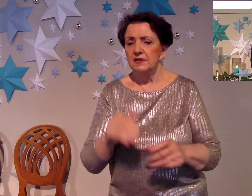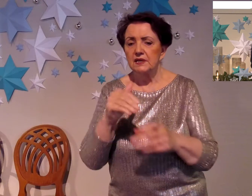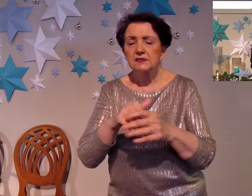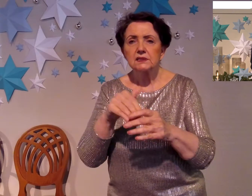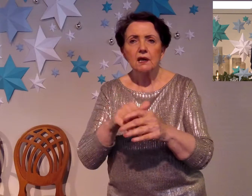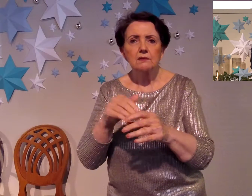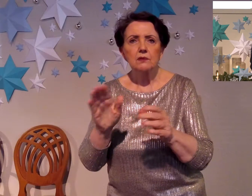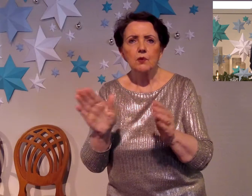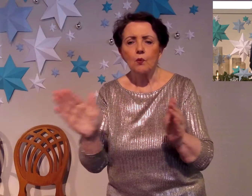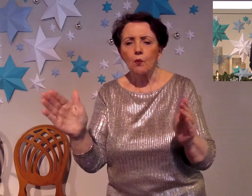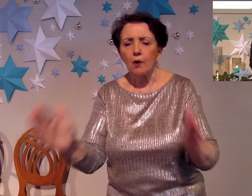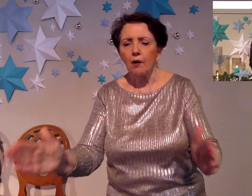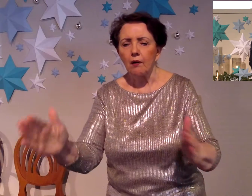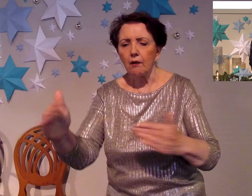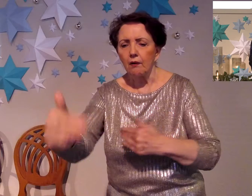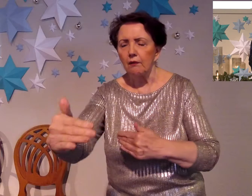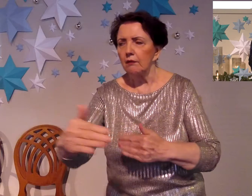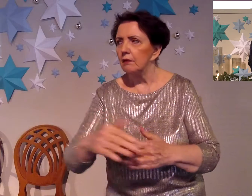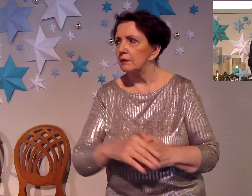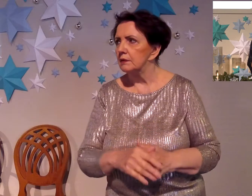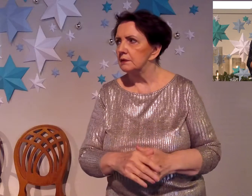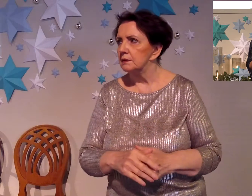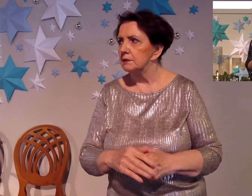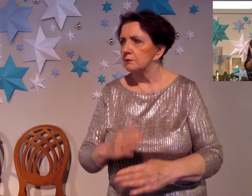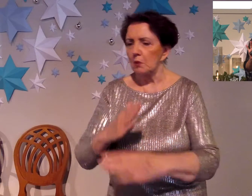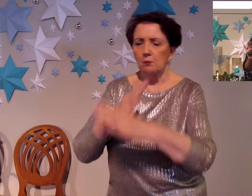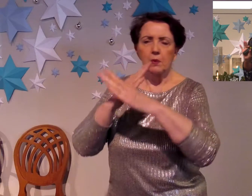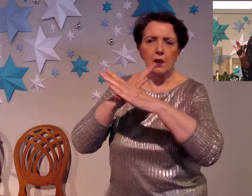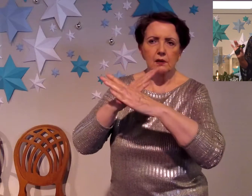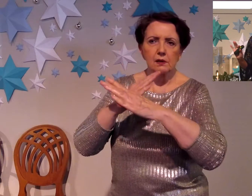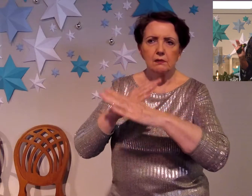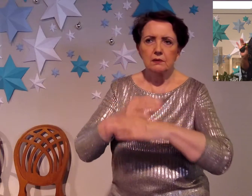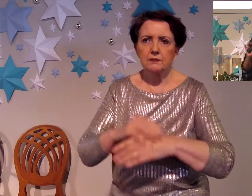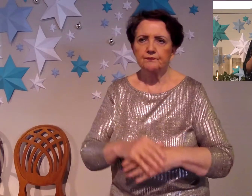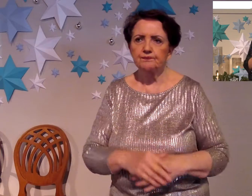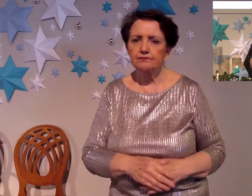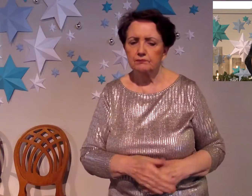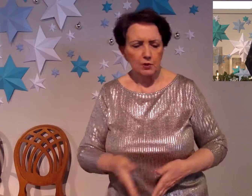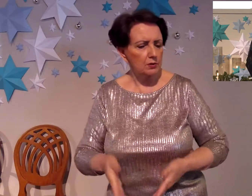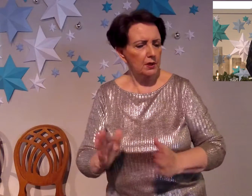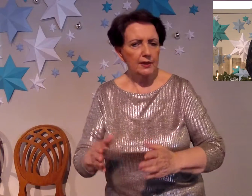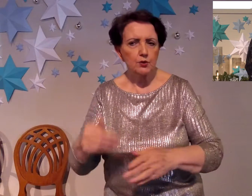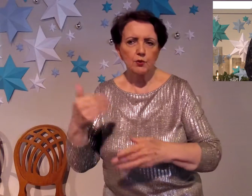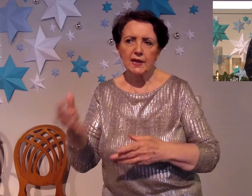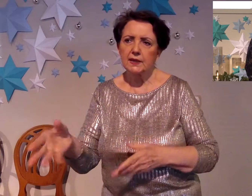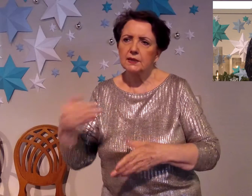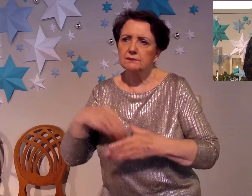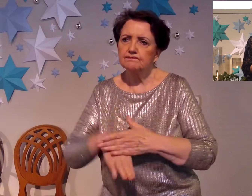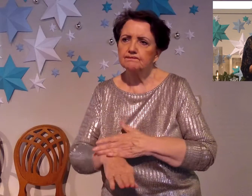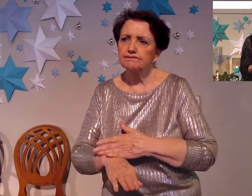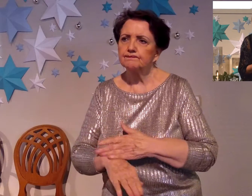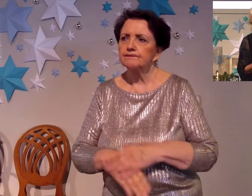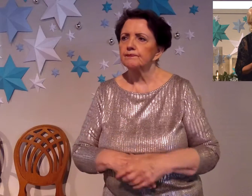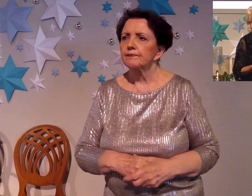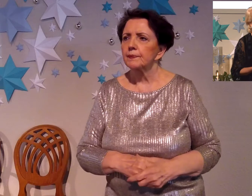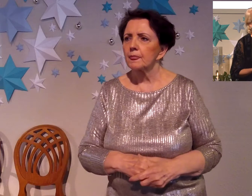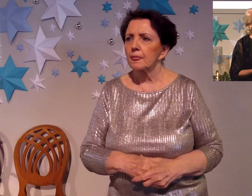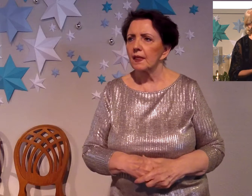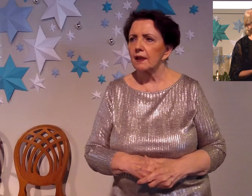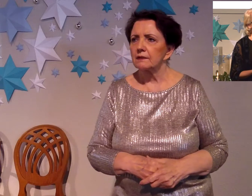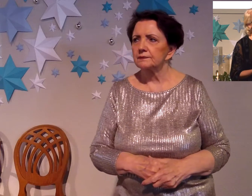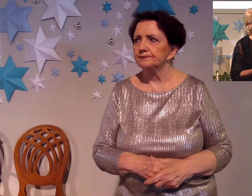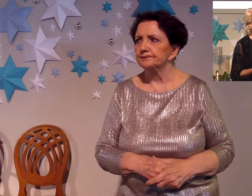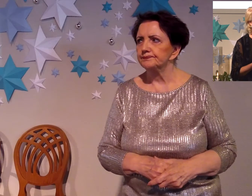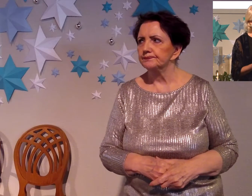I'm gonna keep you out. I'm not gonna let you in. Now, there is some